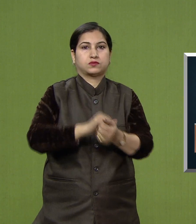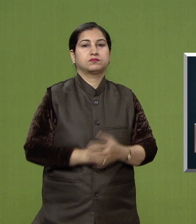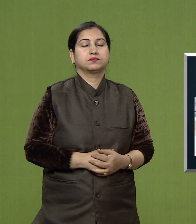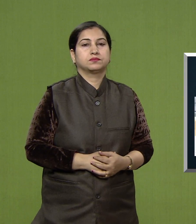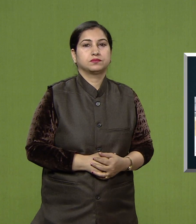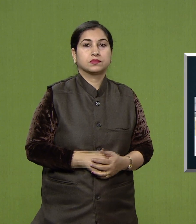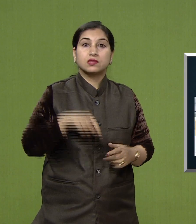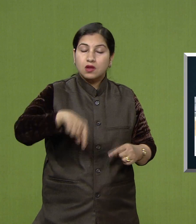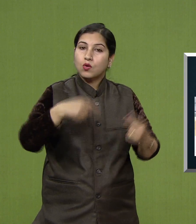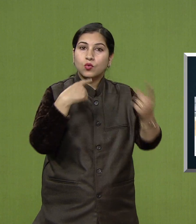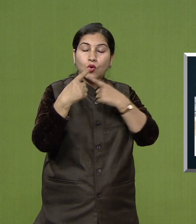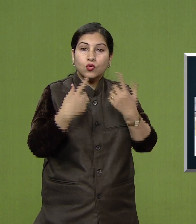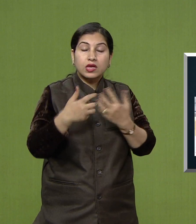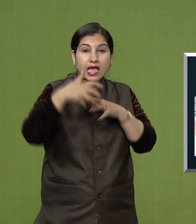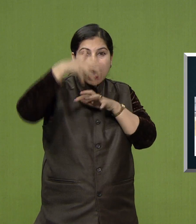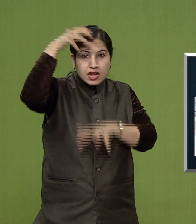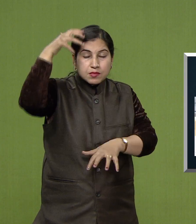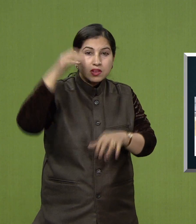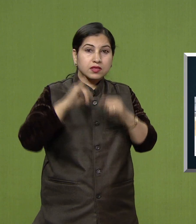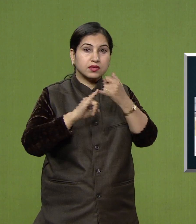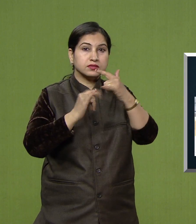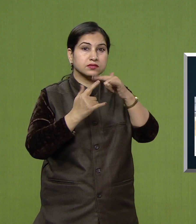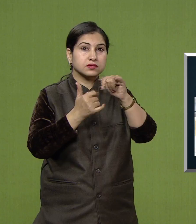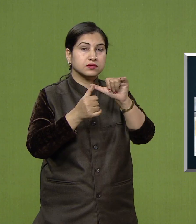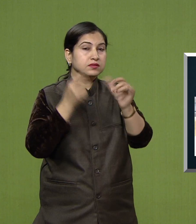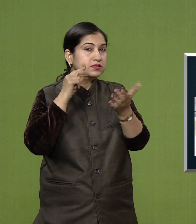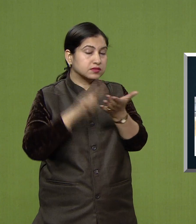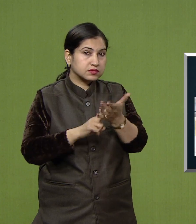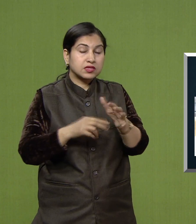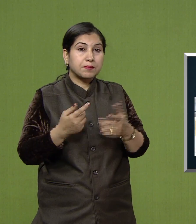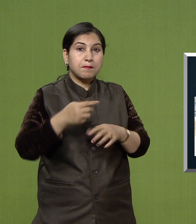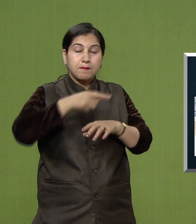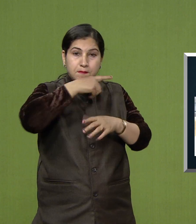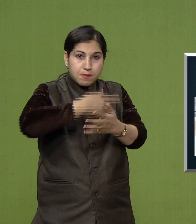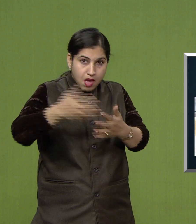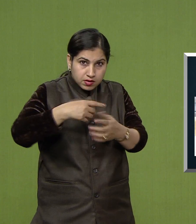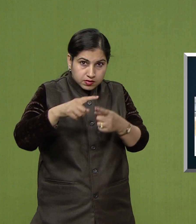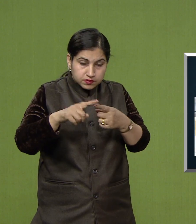Now we will talk about removal of animal stains, that is blood, egg and meat stains.